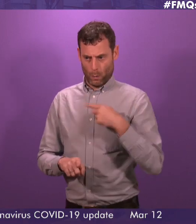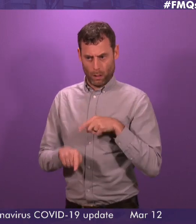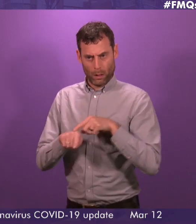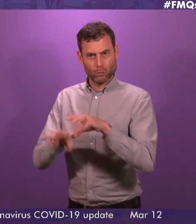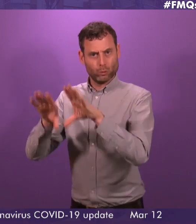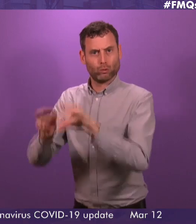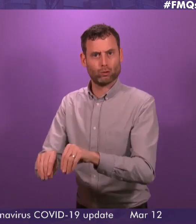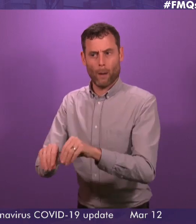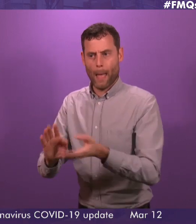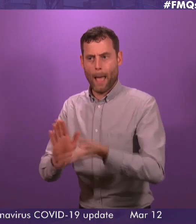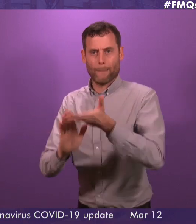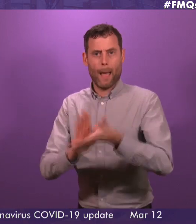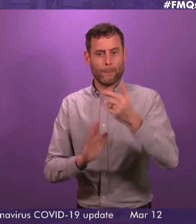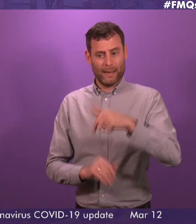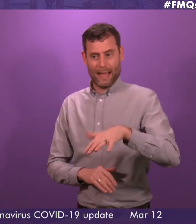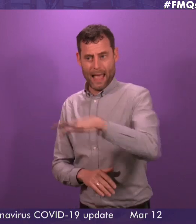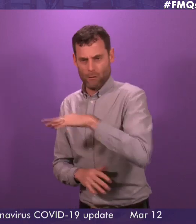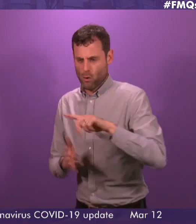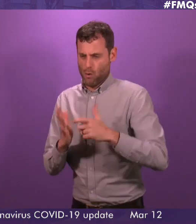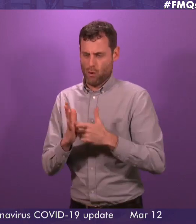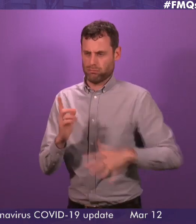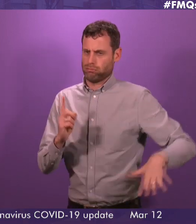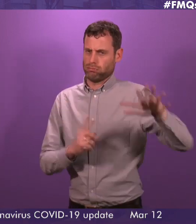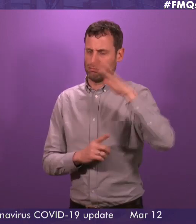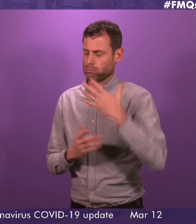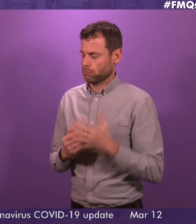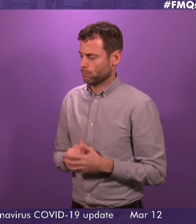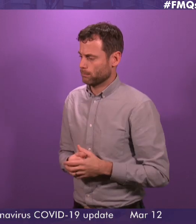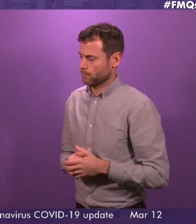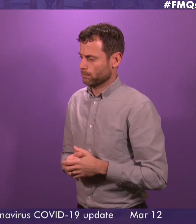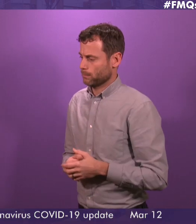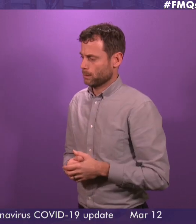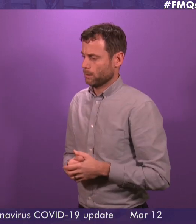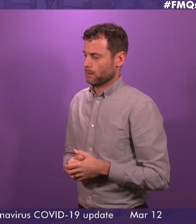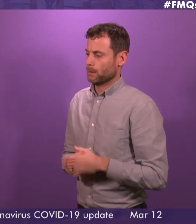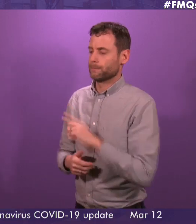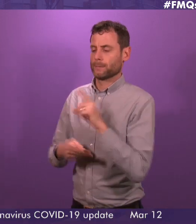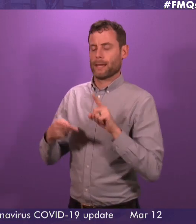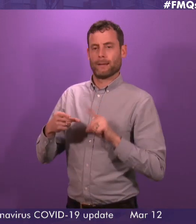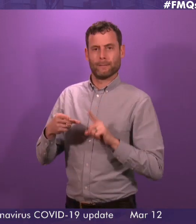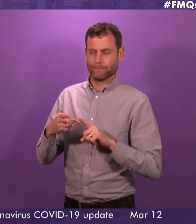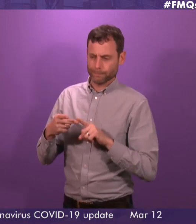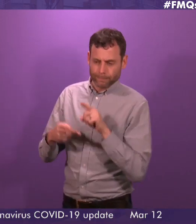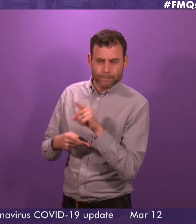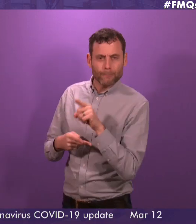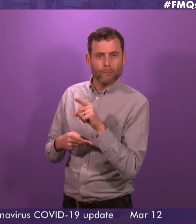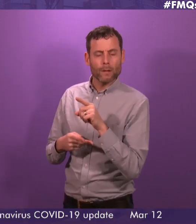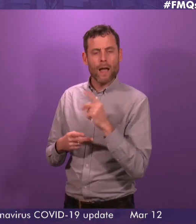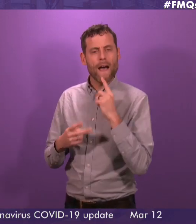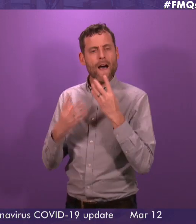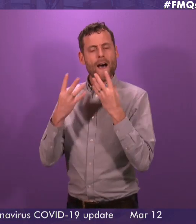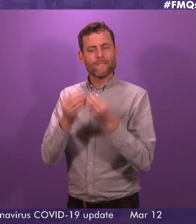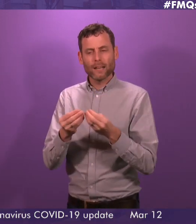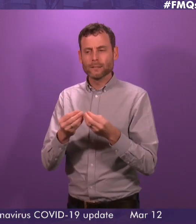price hiking in this area or indeed in any other area where that is possible. In terms of advice